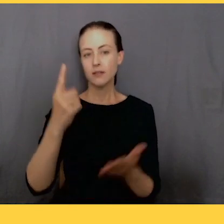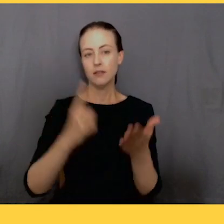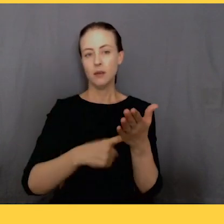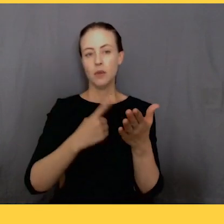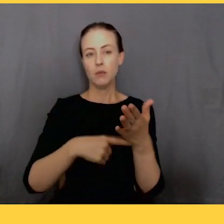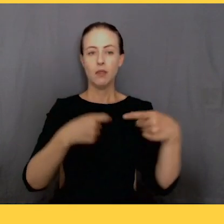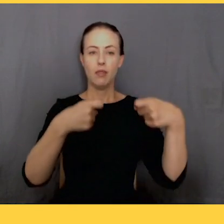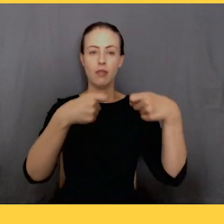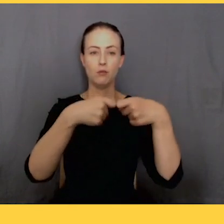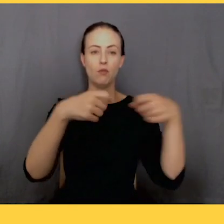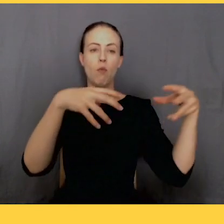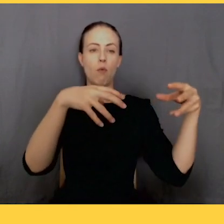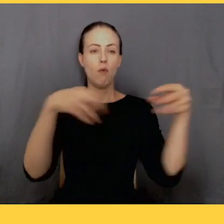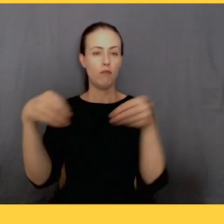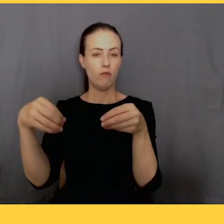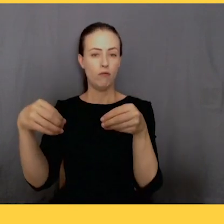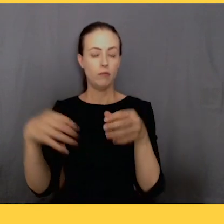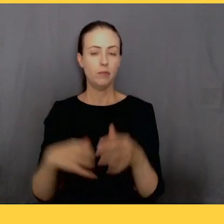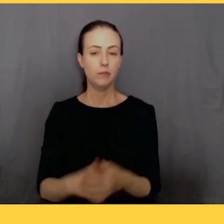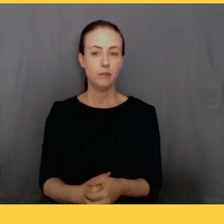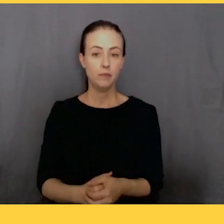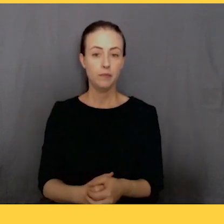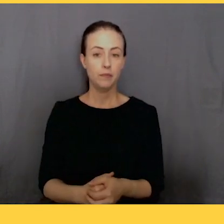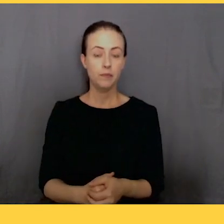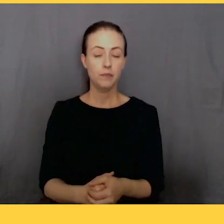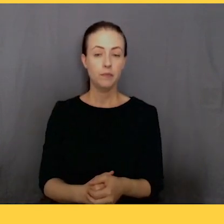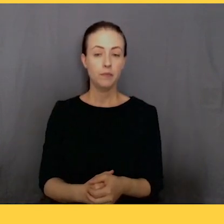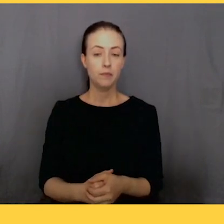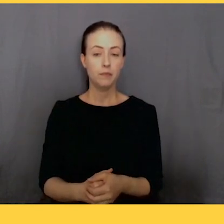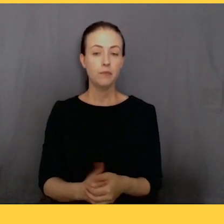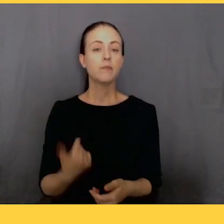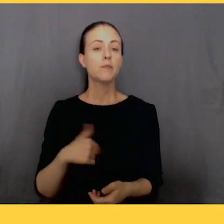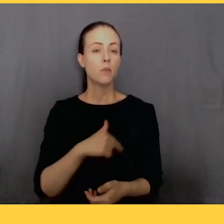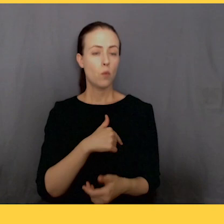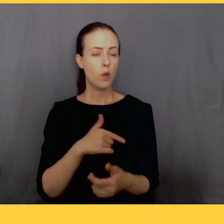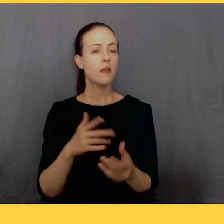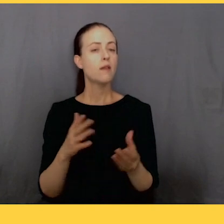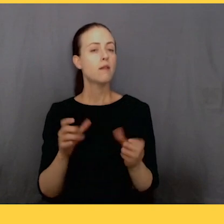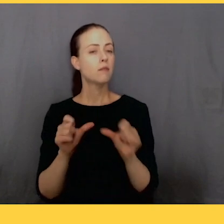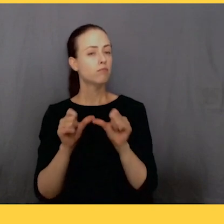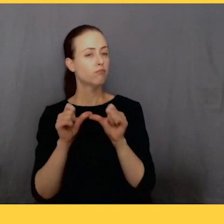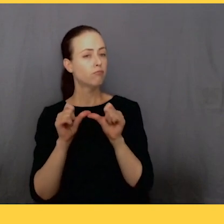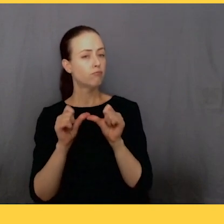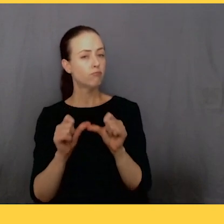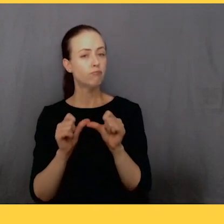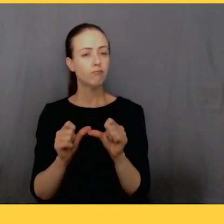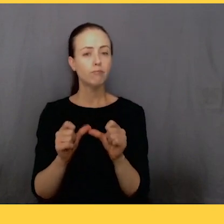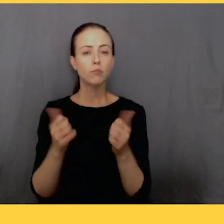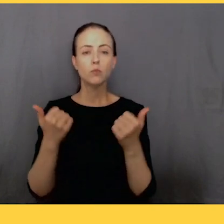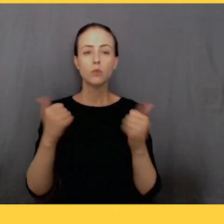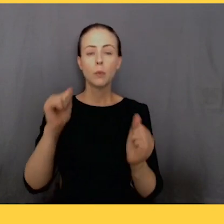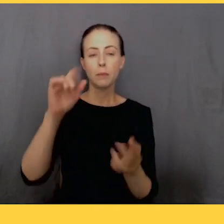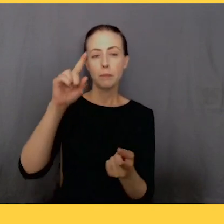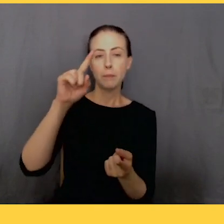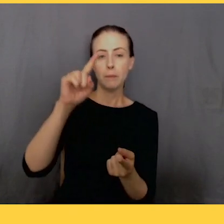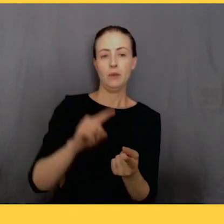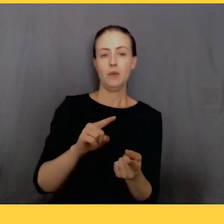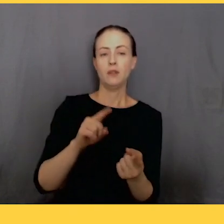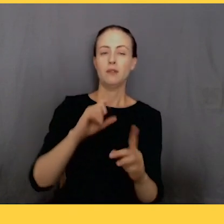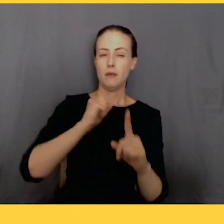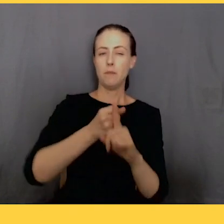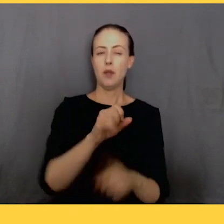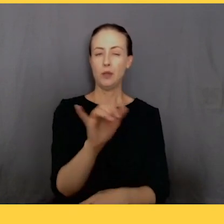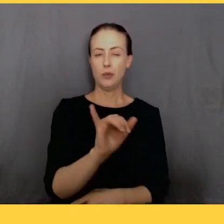one of the area that we continue to place a lot of emphasis in trying to minimize its impact.